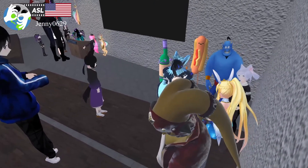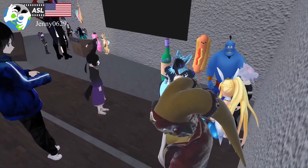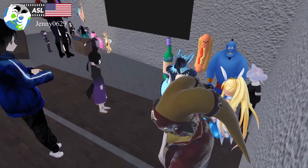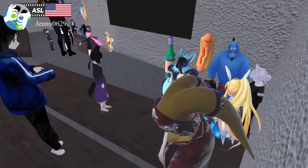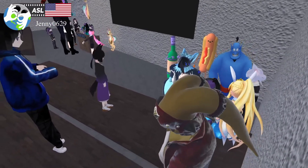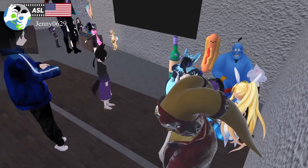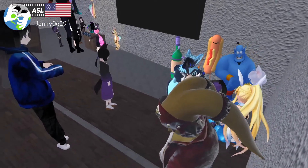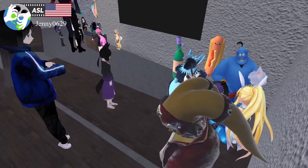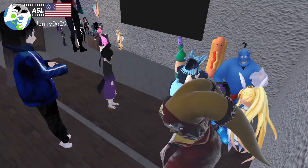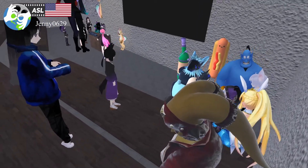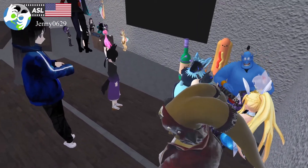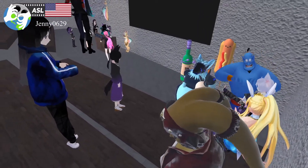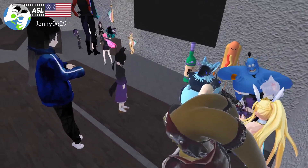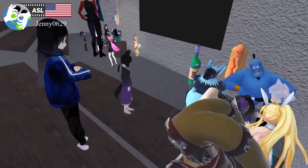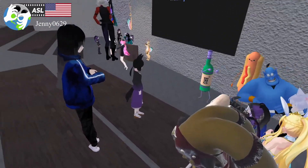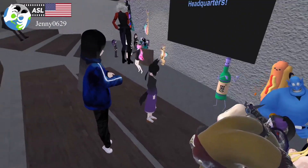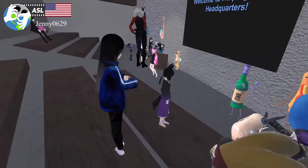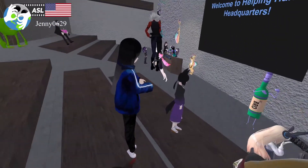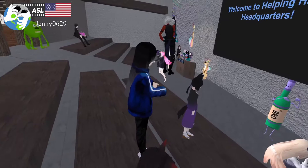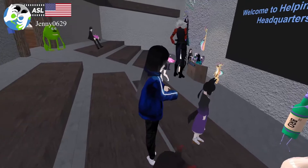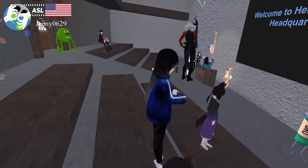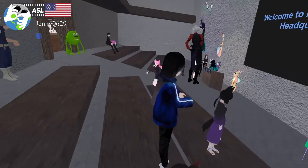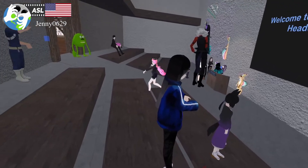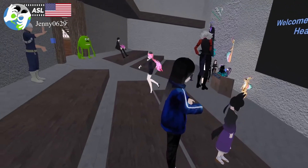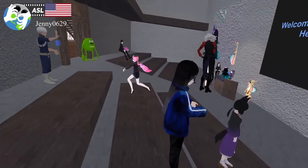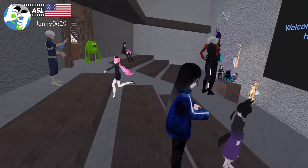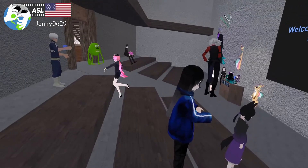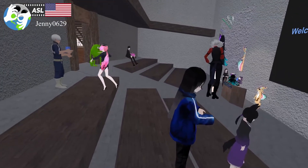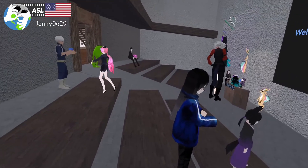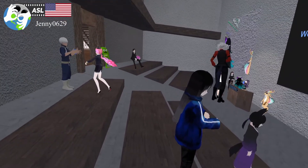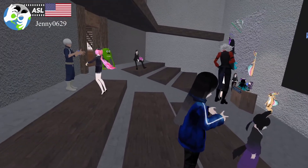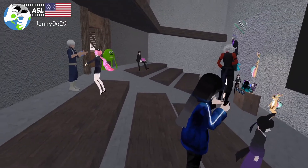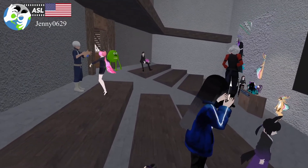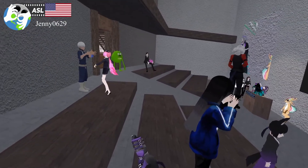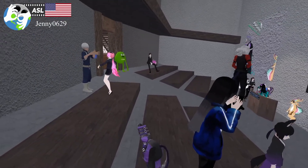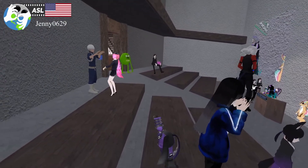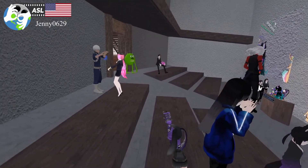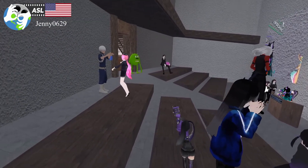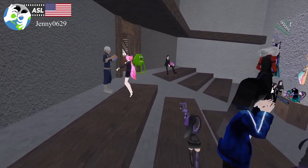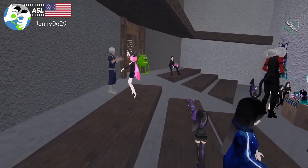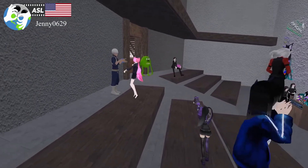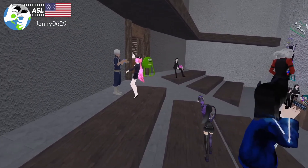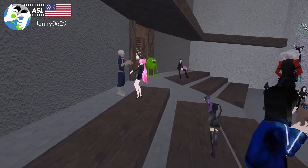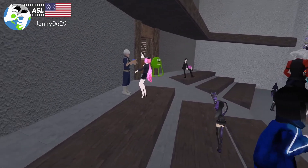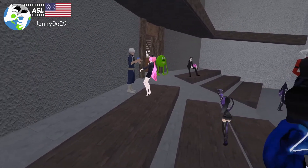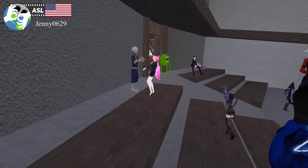break. rest of the Have a party. Kit Kat. Hey, Jenny. So we Break a leg. Probably when the last Sorry, person real comes quick in. question. Yeah, A classifier for like a sewing